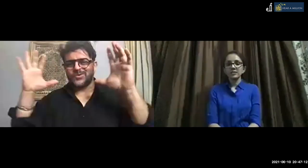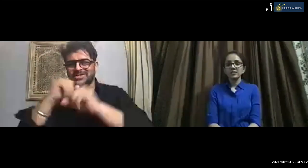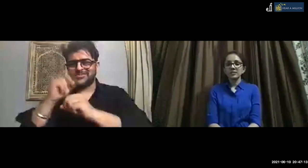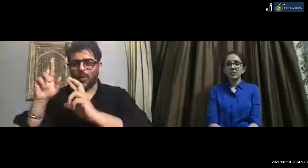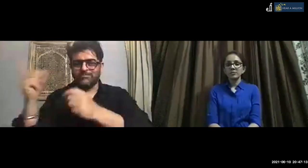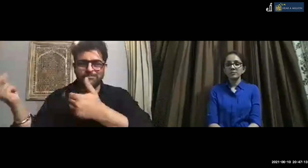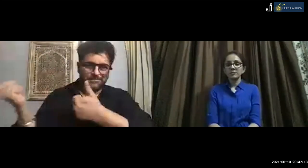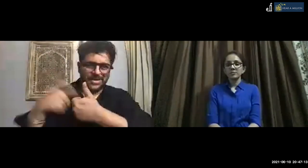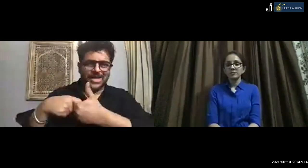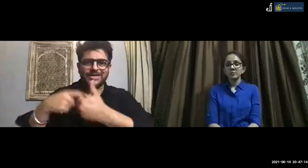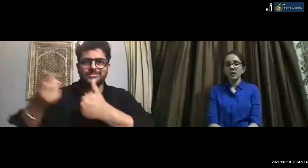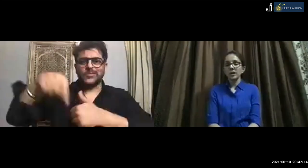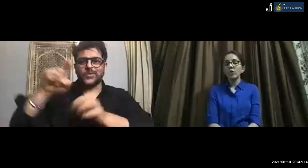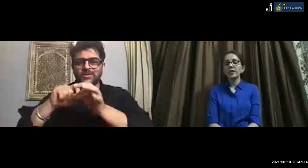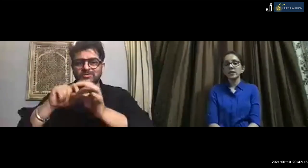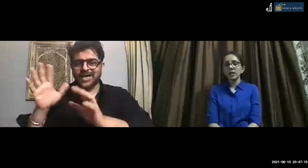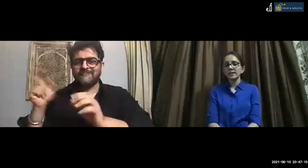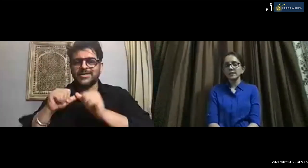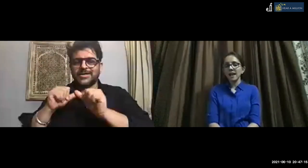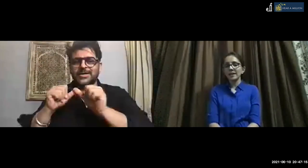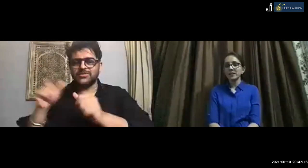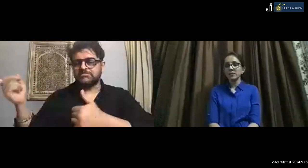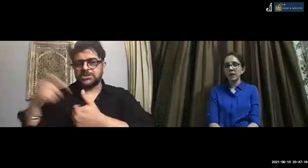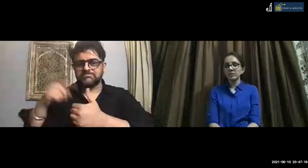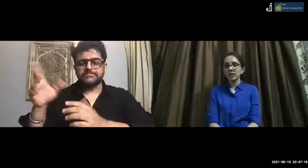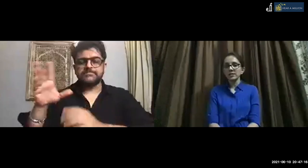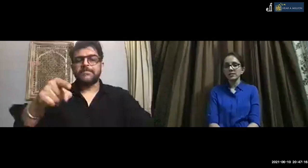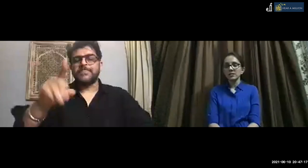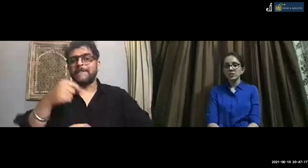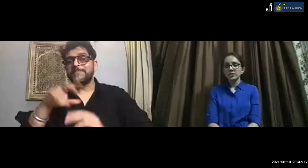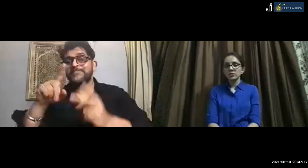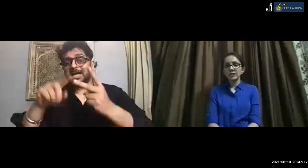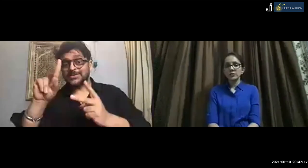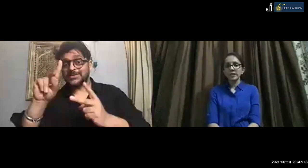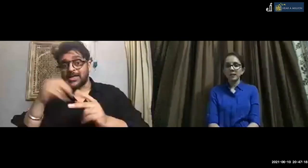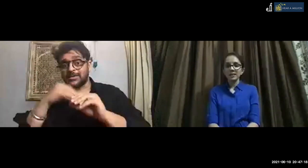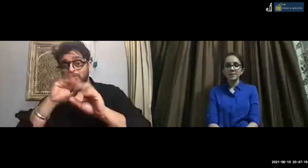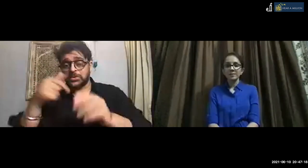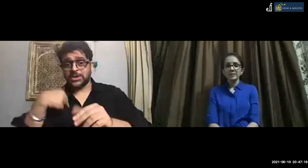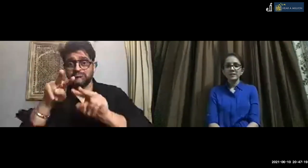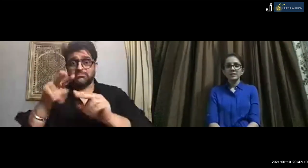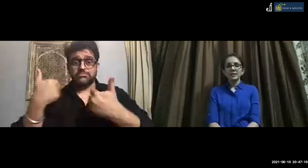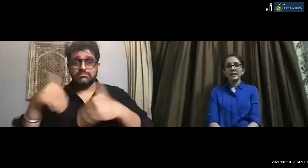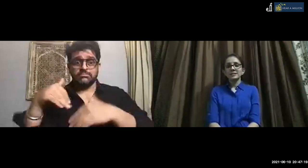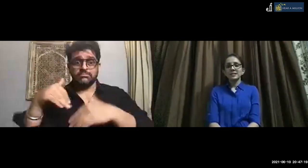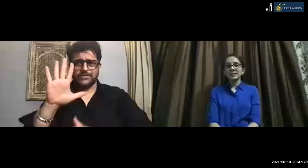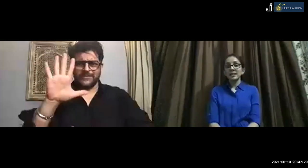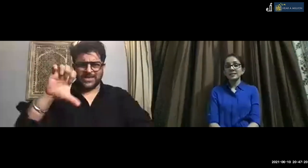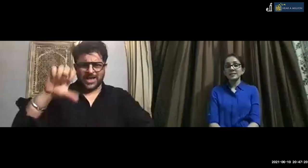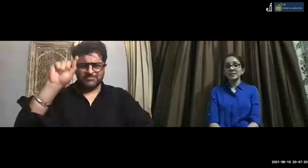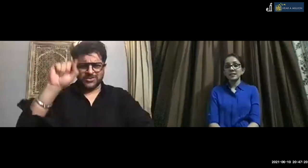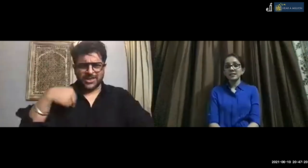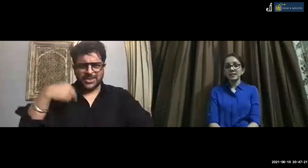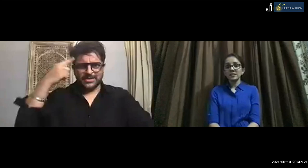can we turn off? Okay, Ankit has had a power cut, so he's just trying to get back. And secondly,